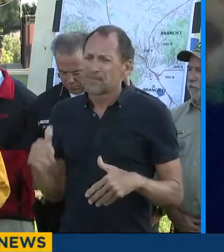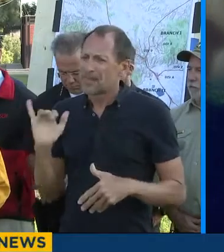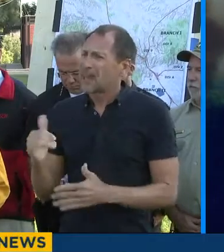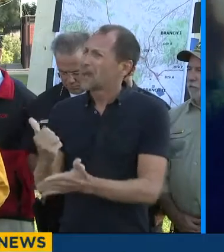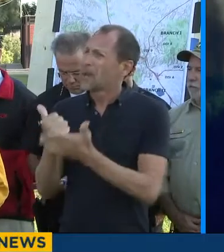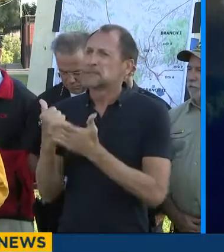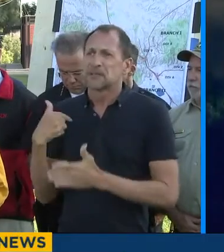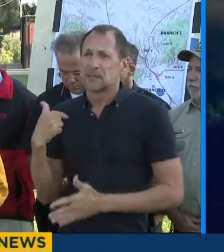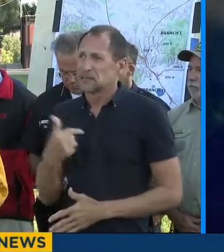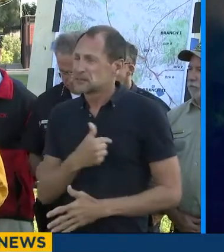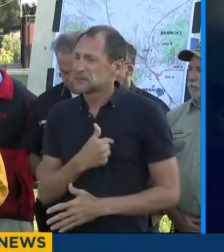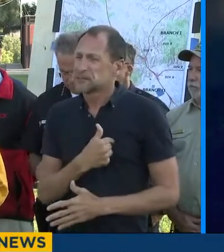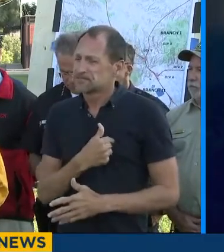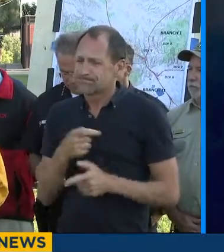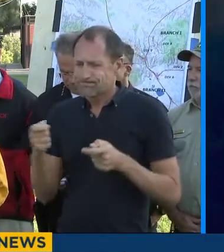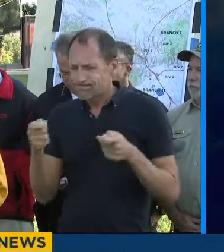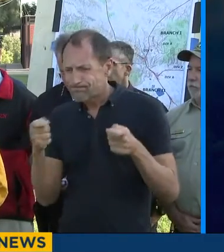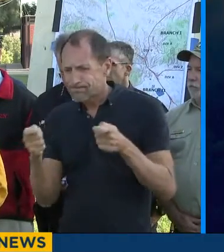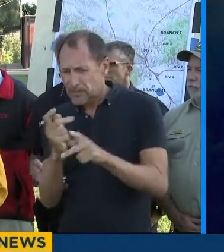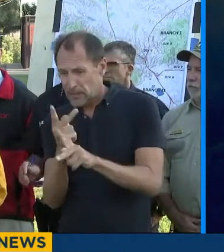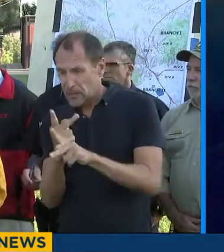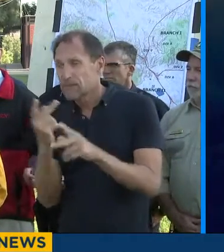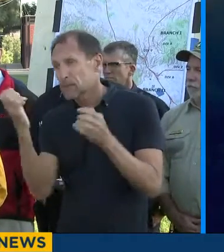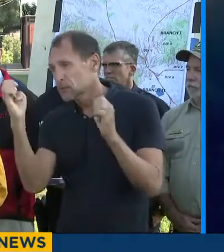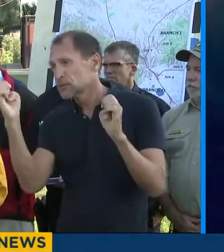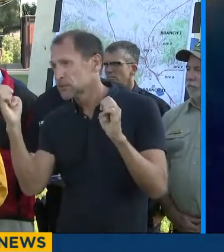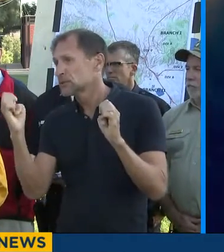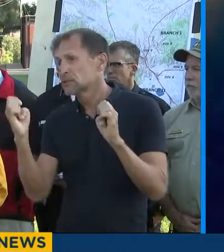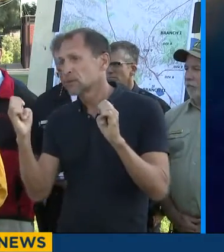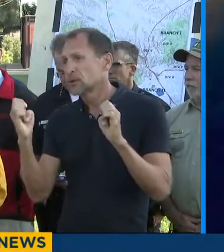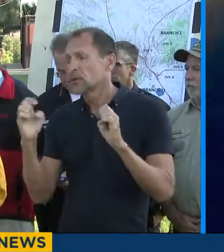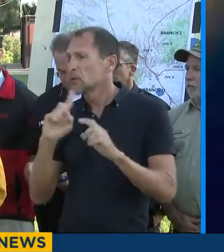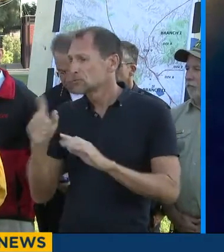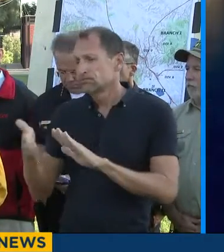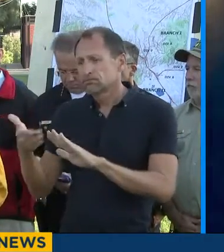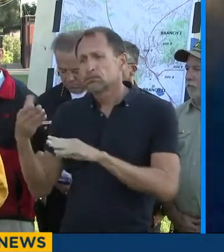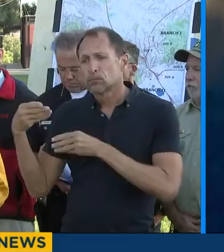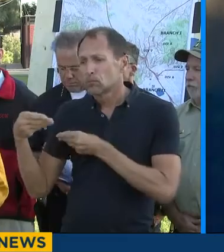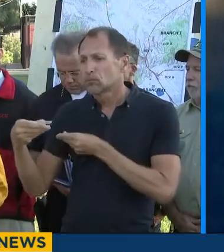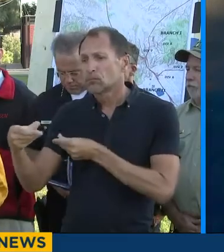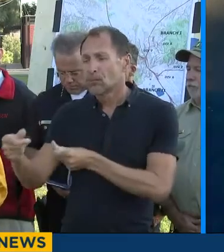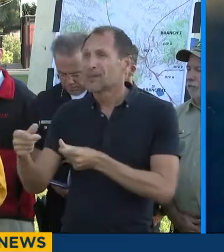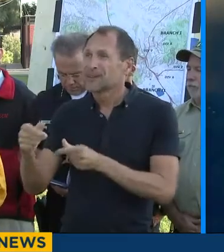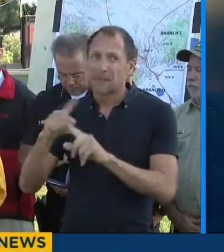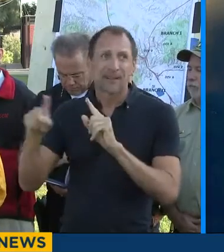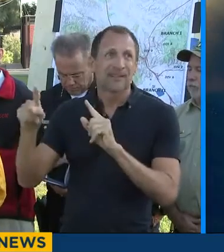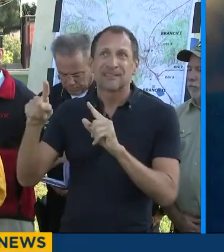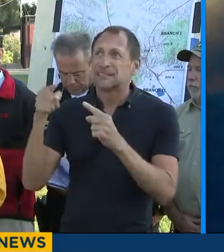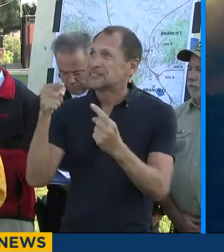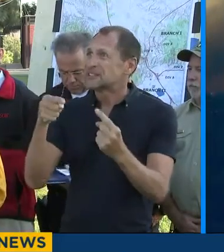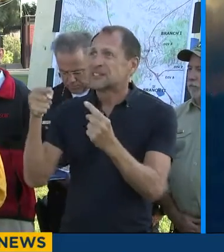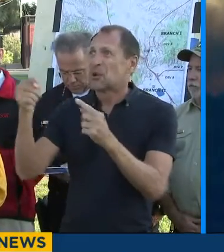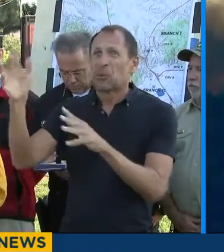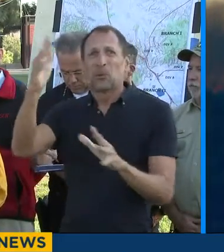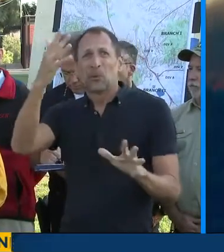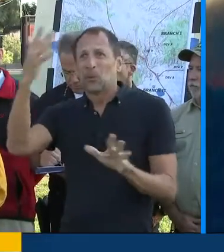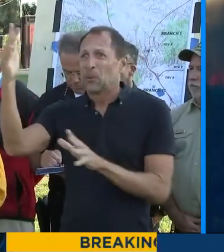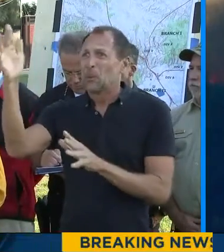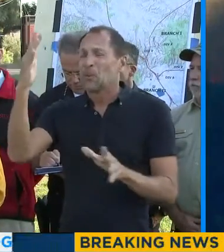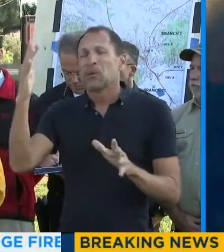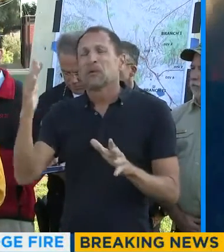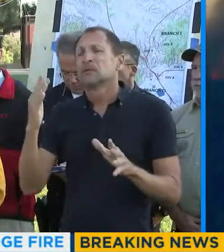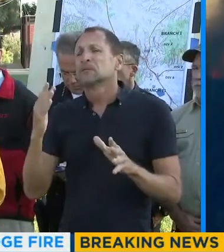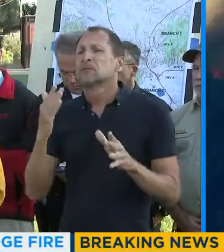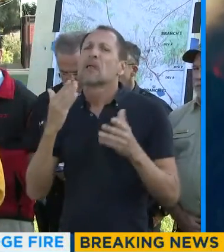It has helped us address these emergencies with far greater ease, given the complications of the wind, and we just appreciate and ask for the